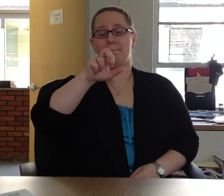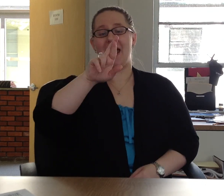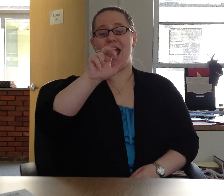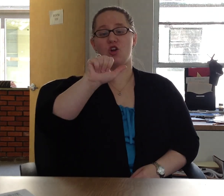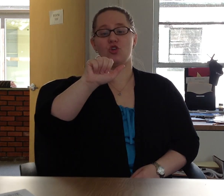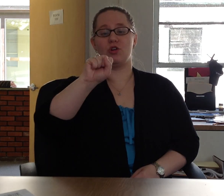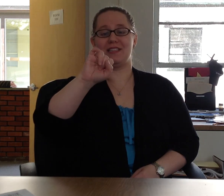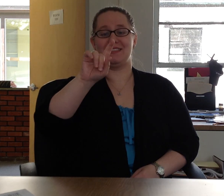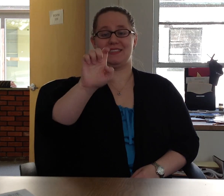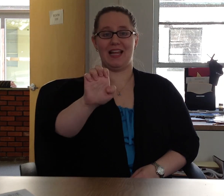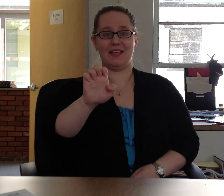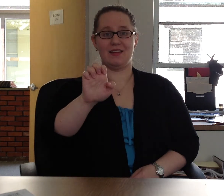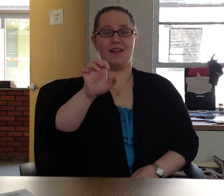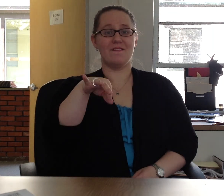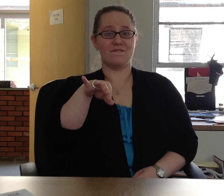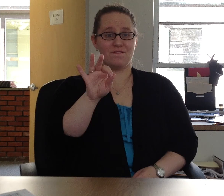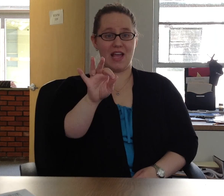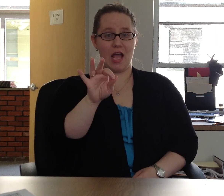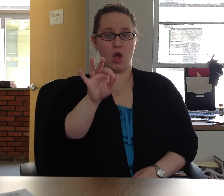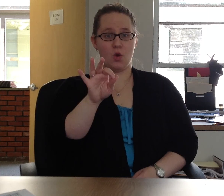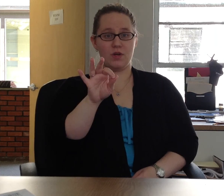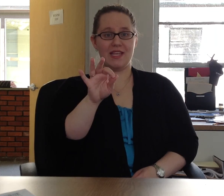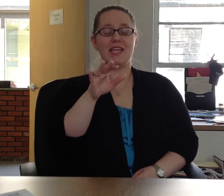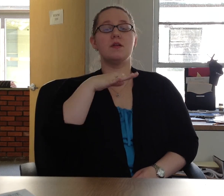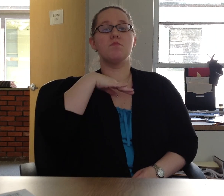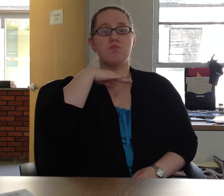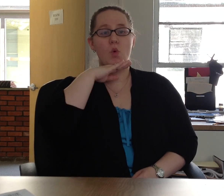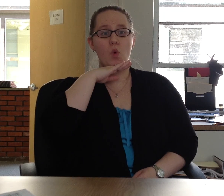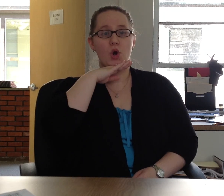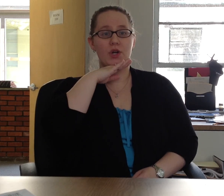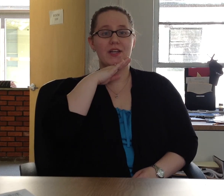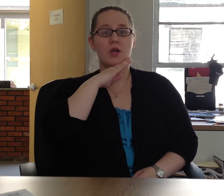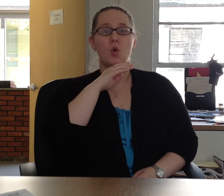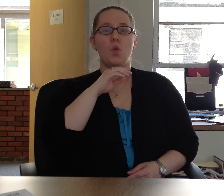found in undercooked pork is